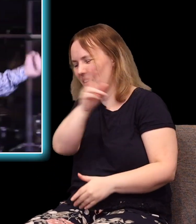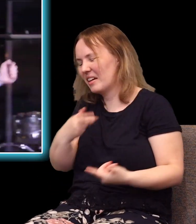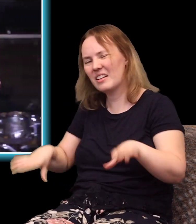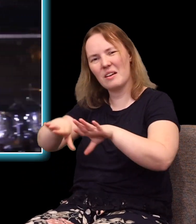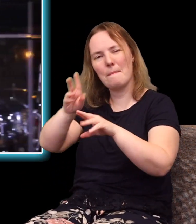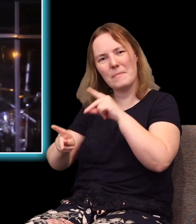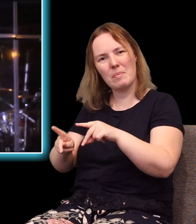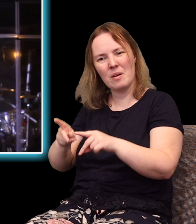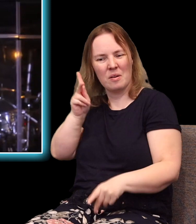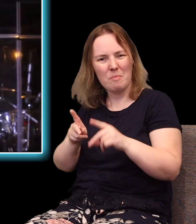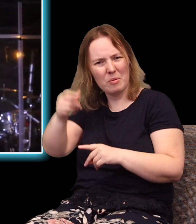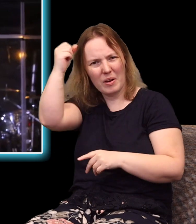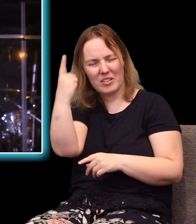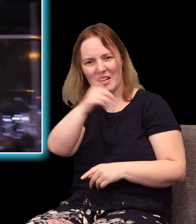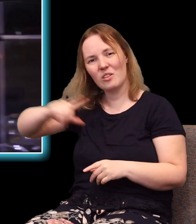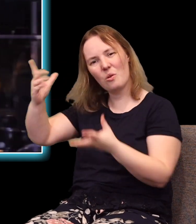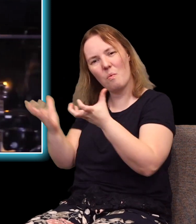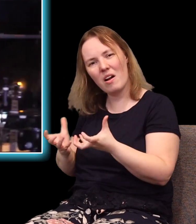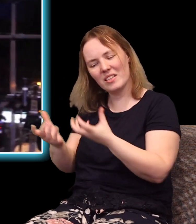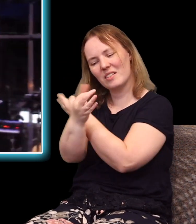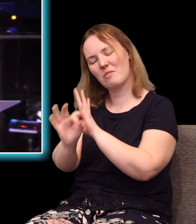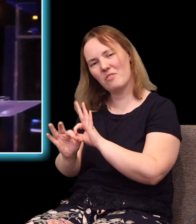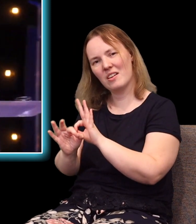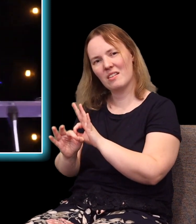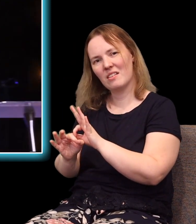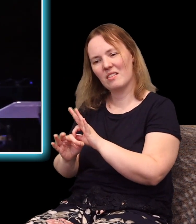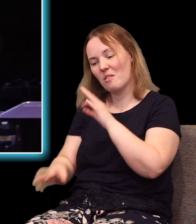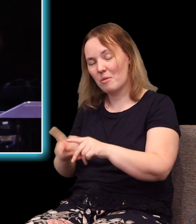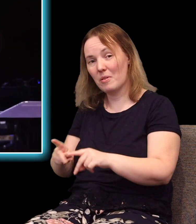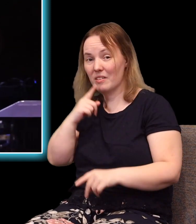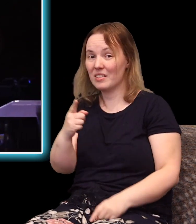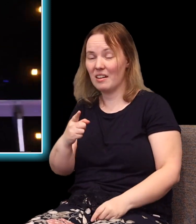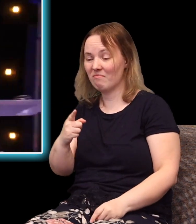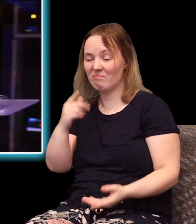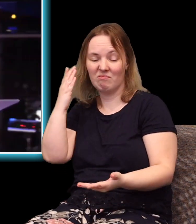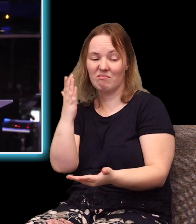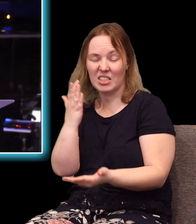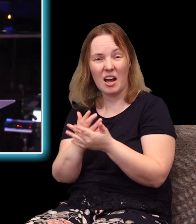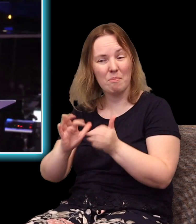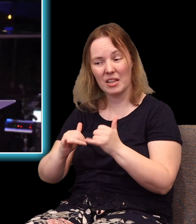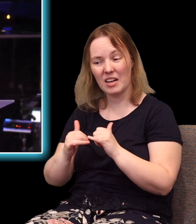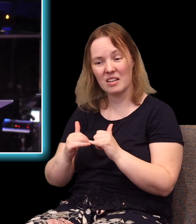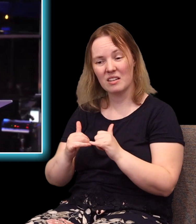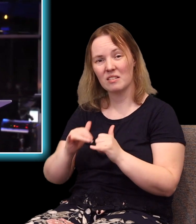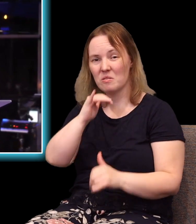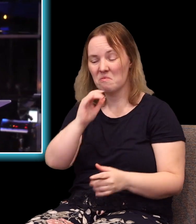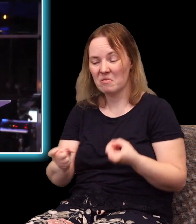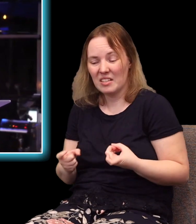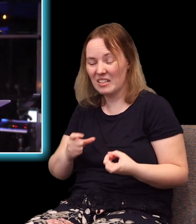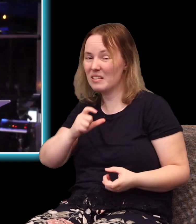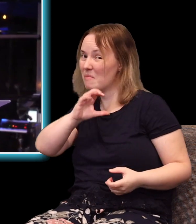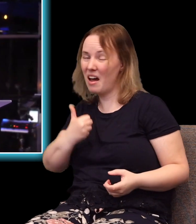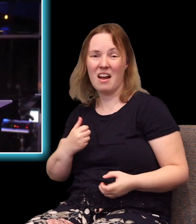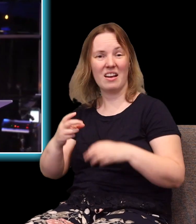faint. They are kingdom people. They are people who understand the Lord wants us to be free. There are people who say, I'm going to stop messing around with sin